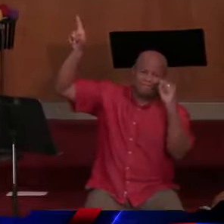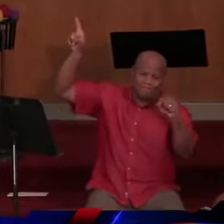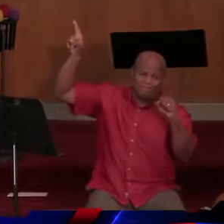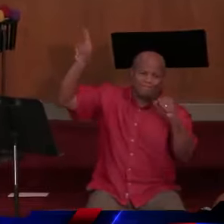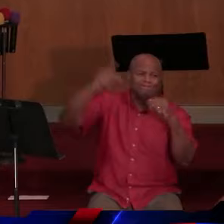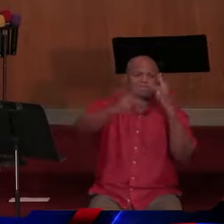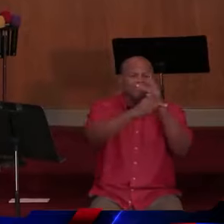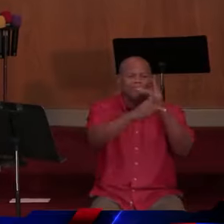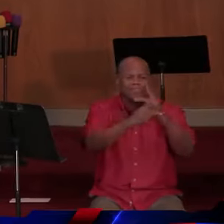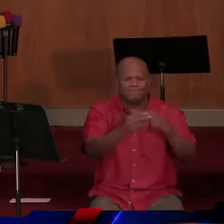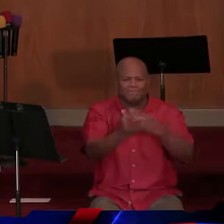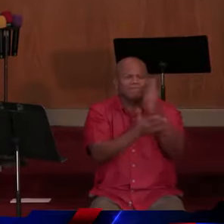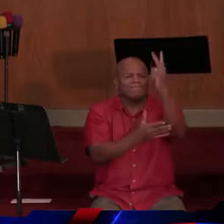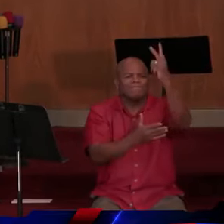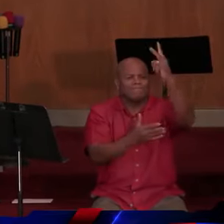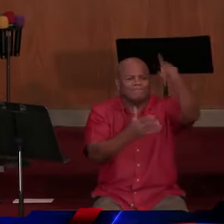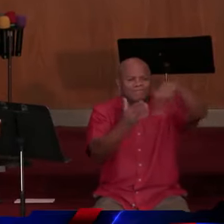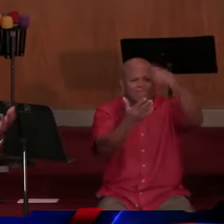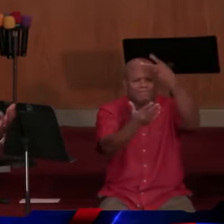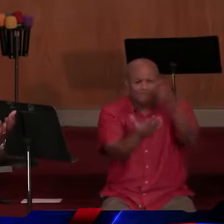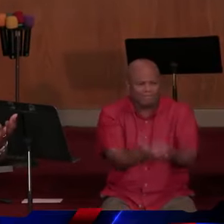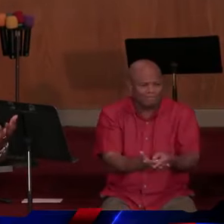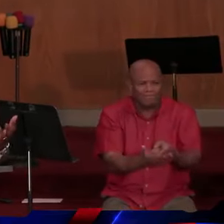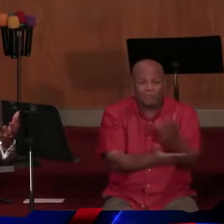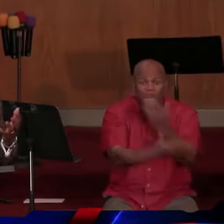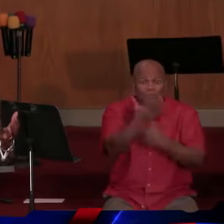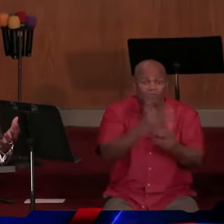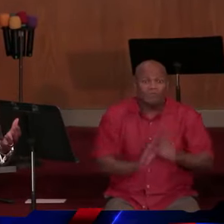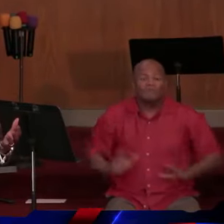you from falling. And put your hands up.